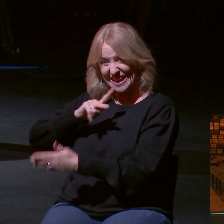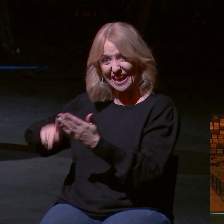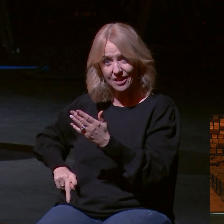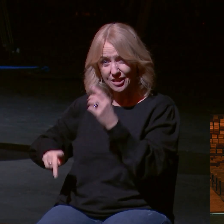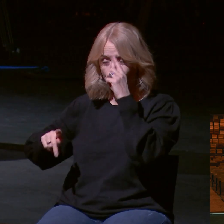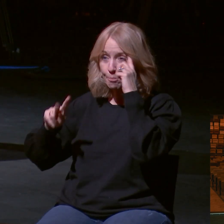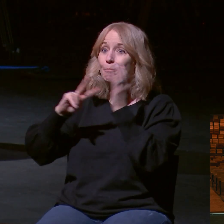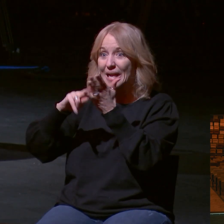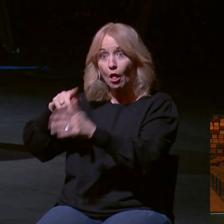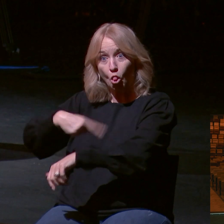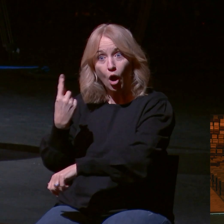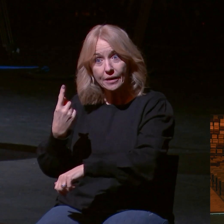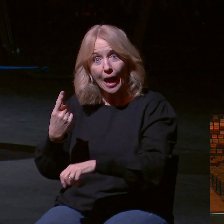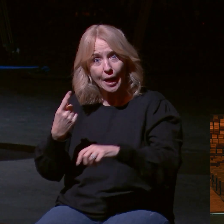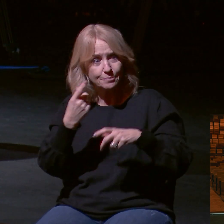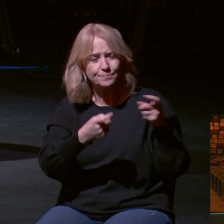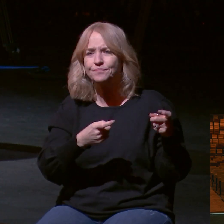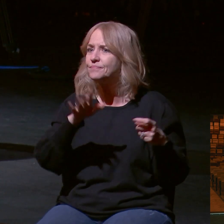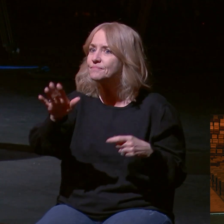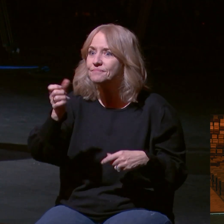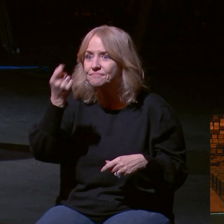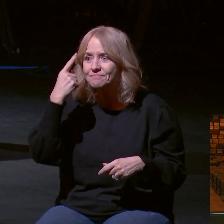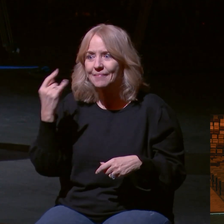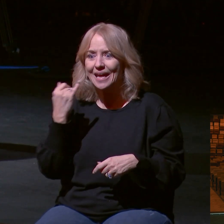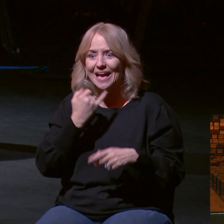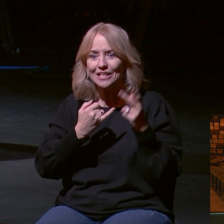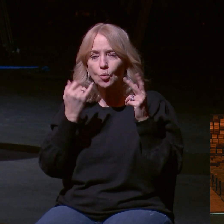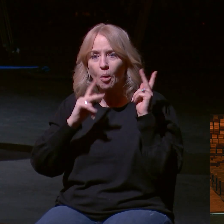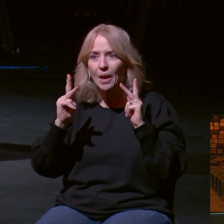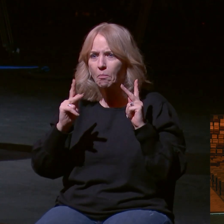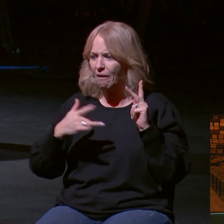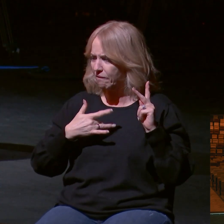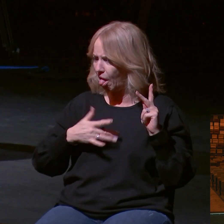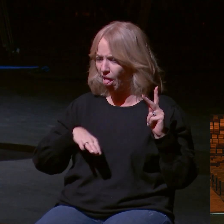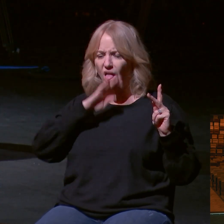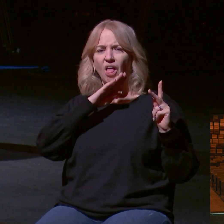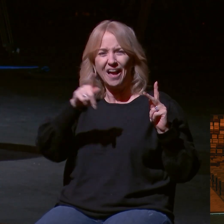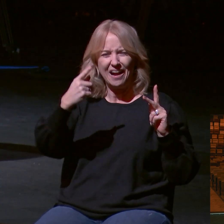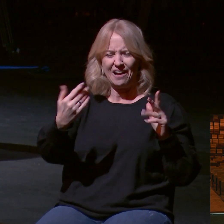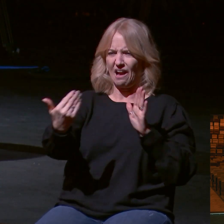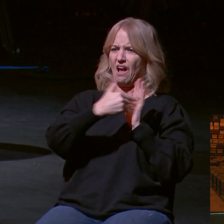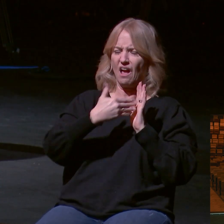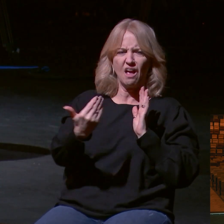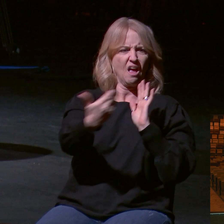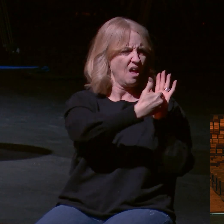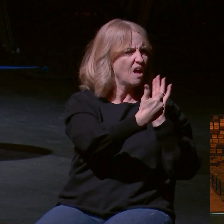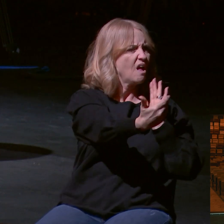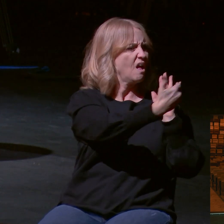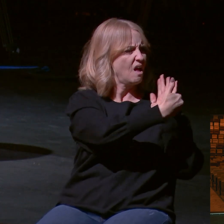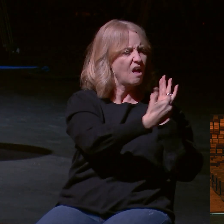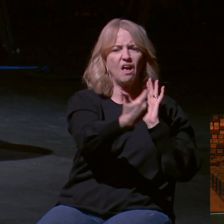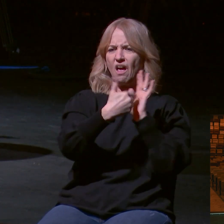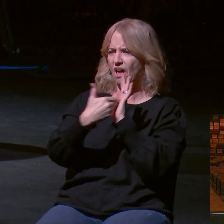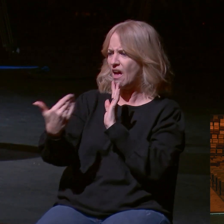feet. Construction of the temple got halted. And once again, they began to operate outside of God's plans. And